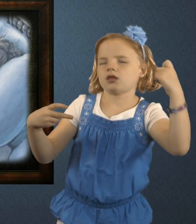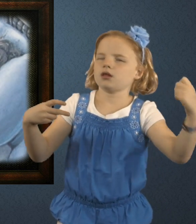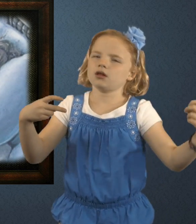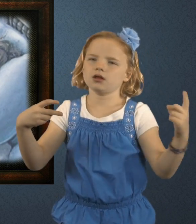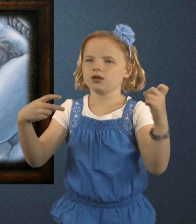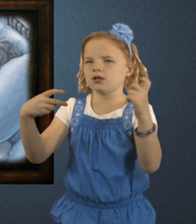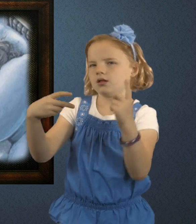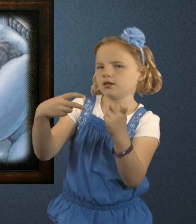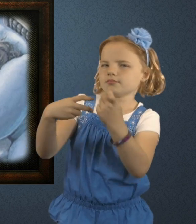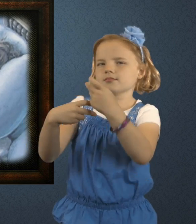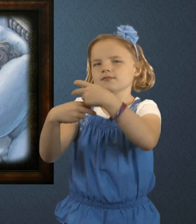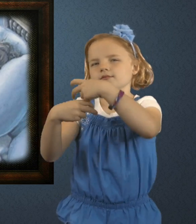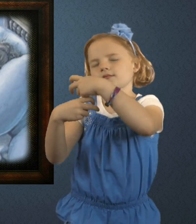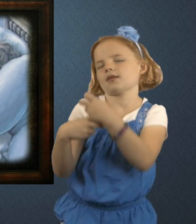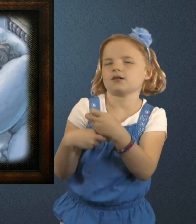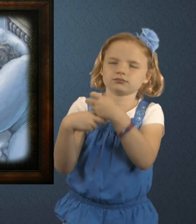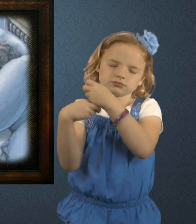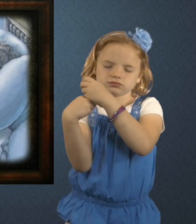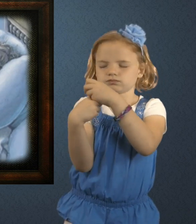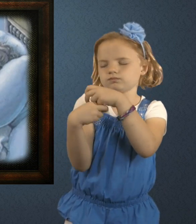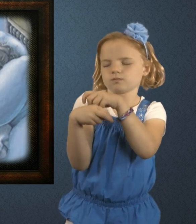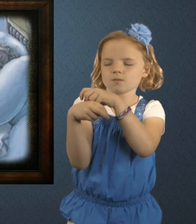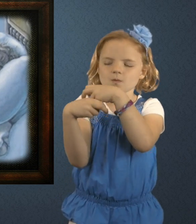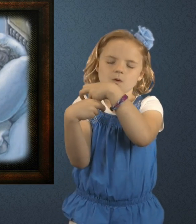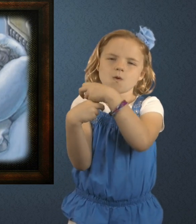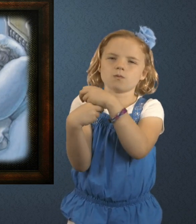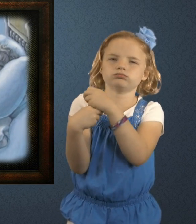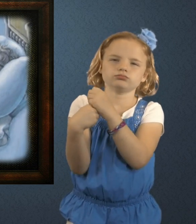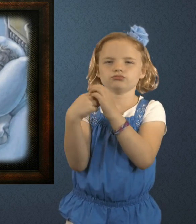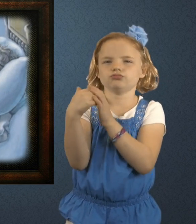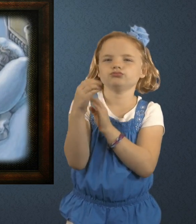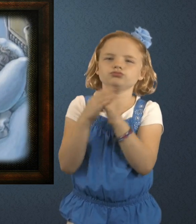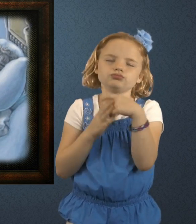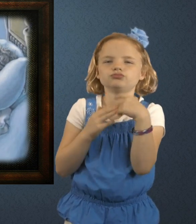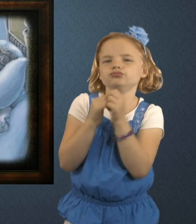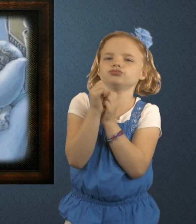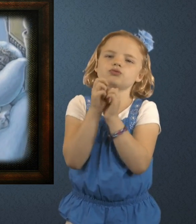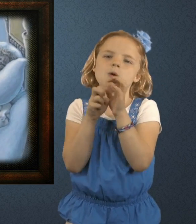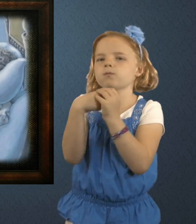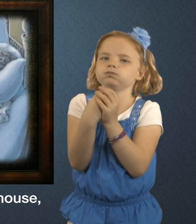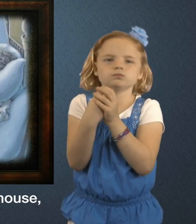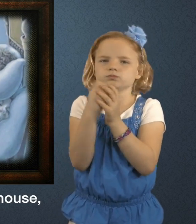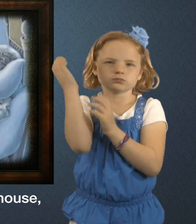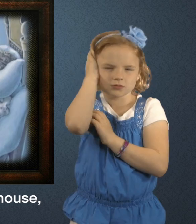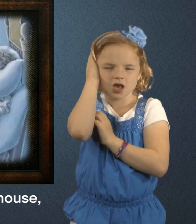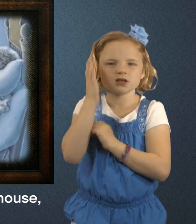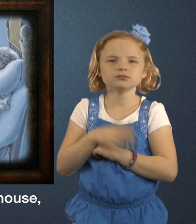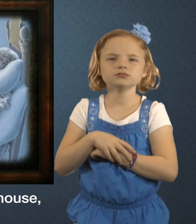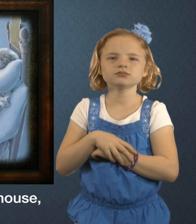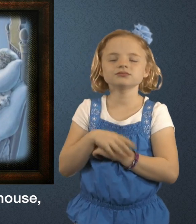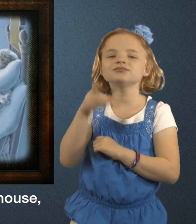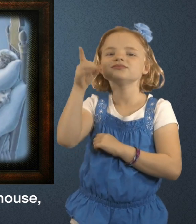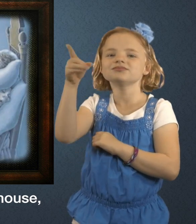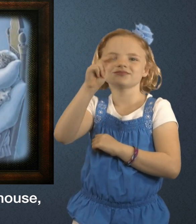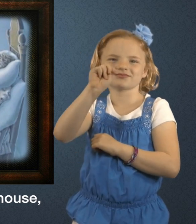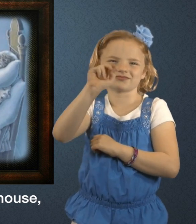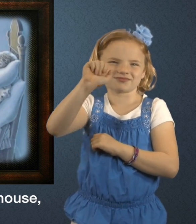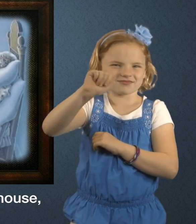On a snoring granny, on a cozy bed, in a napping house,